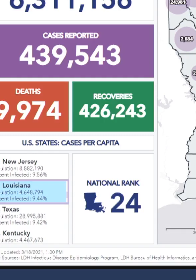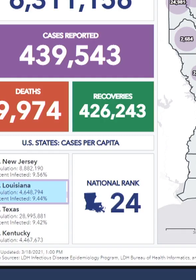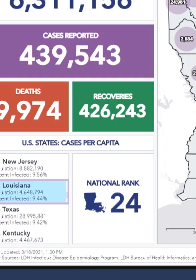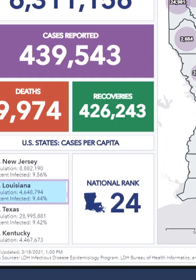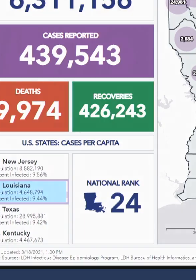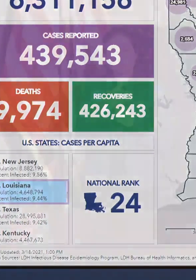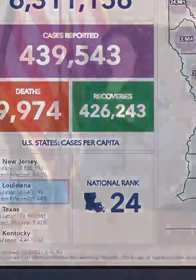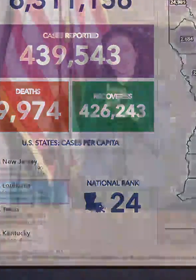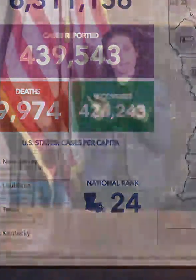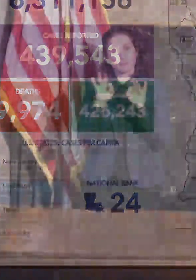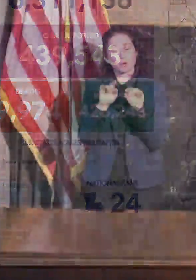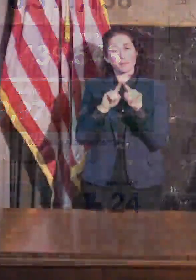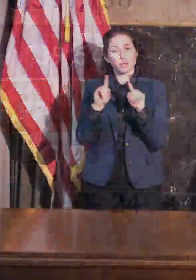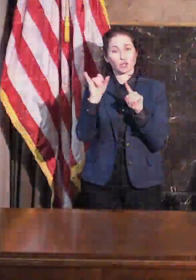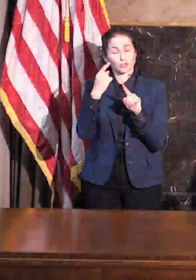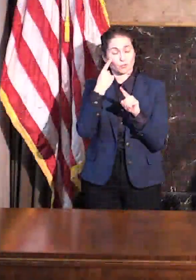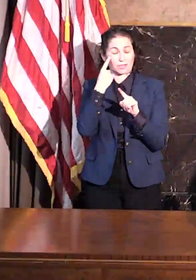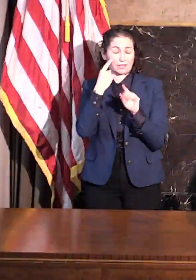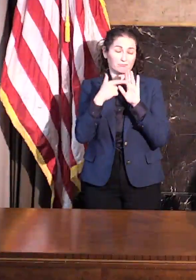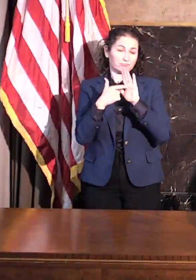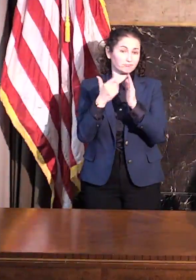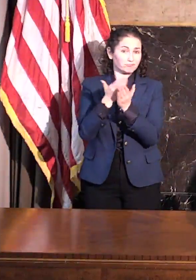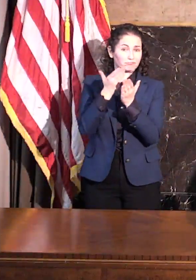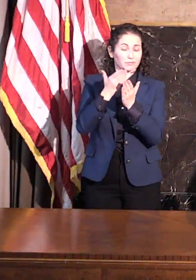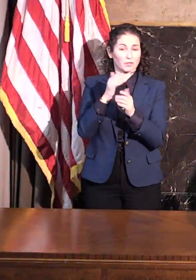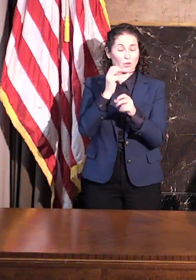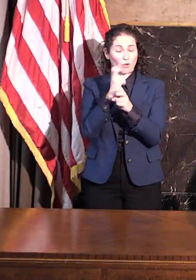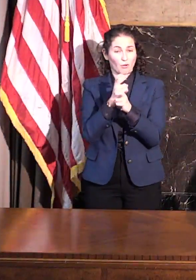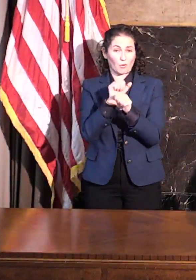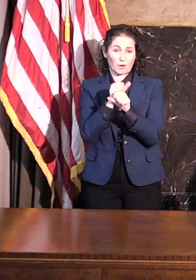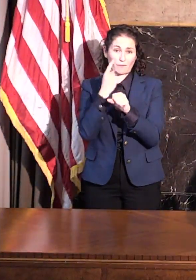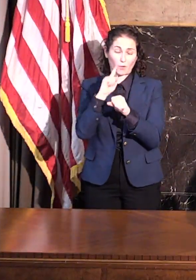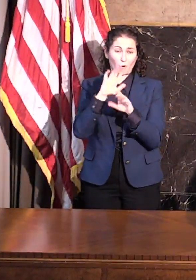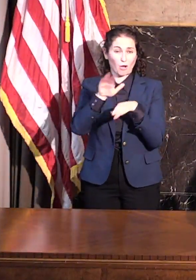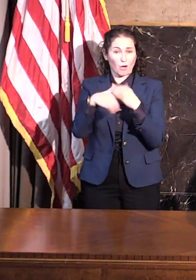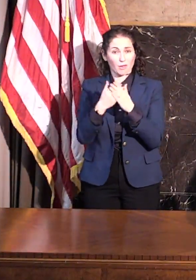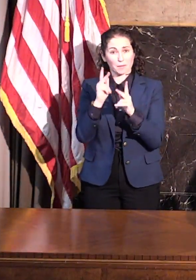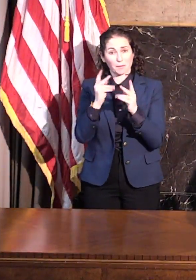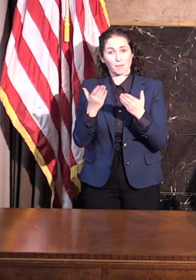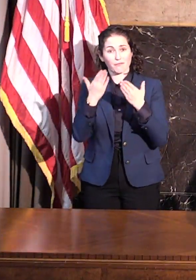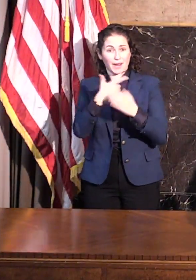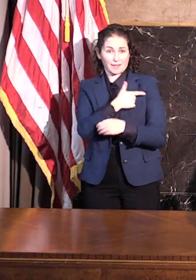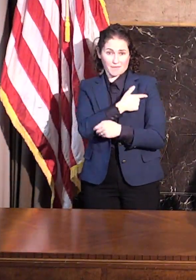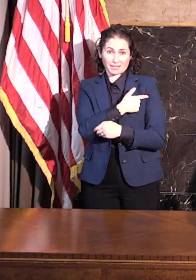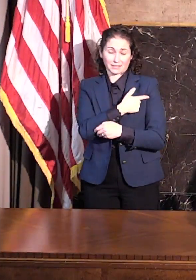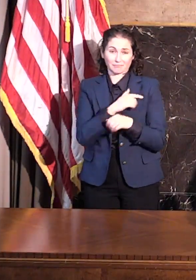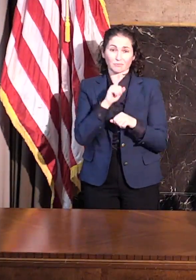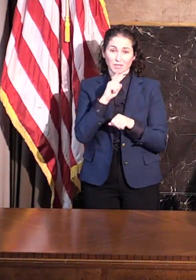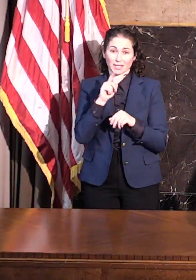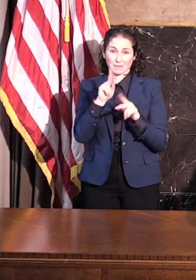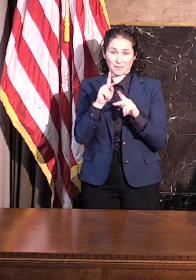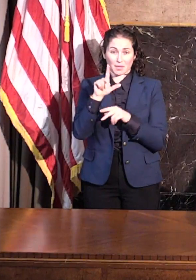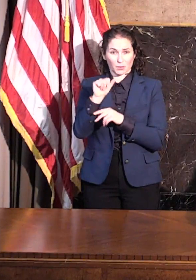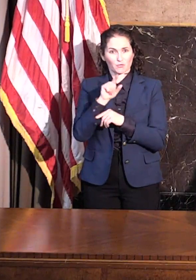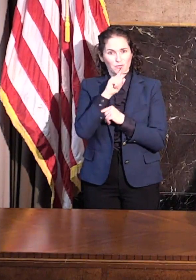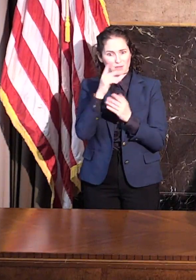tremendous. And one example of the fruits of that is that Louisiana is leading the nation currently in people who get their second dose on